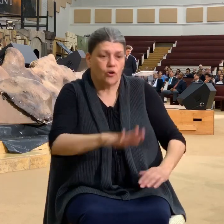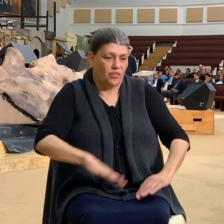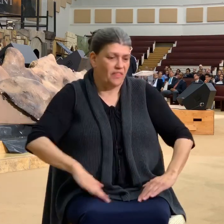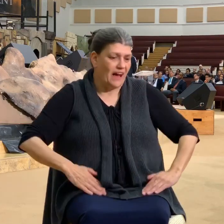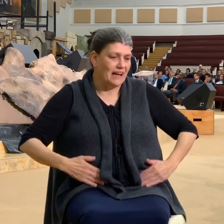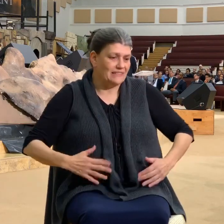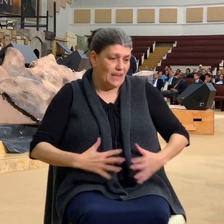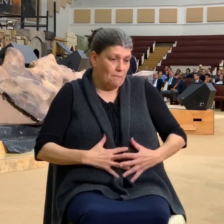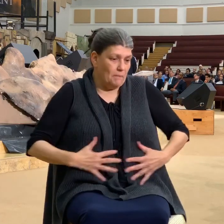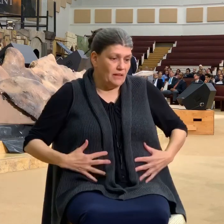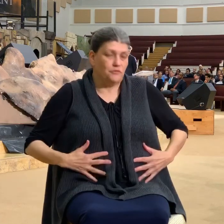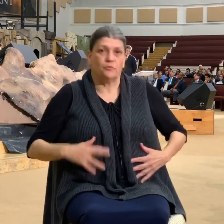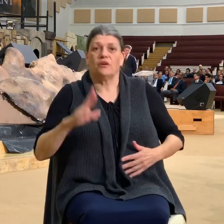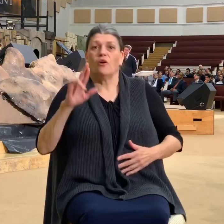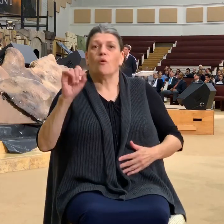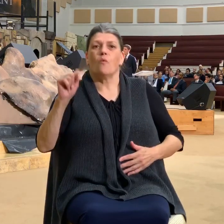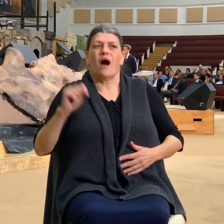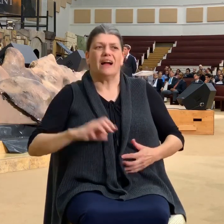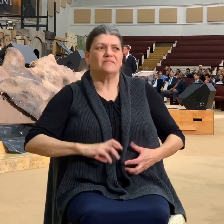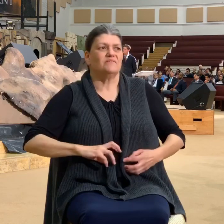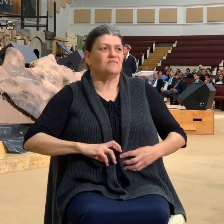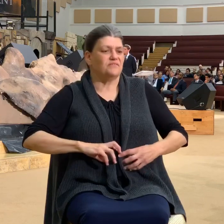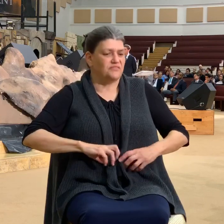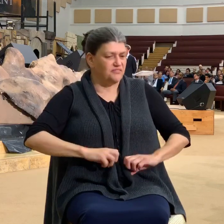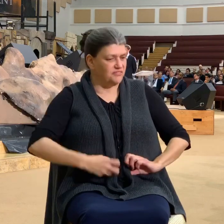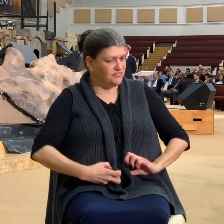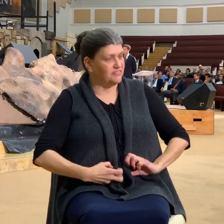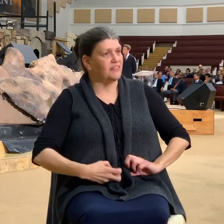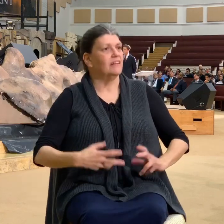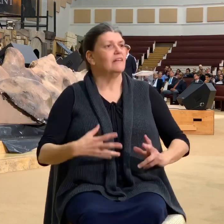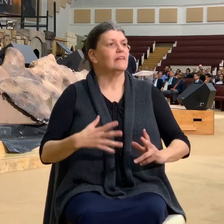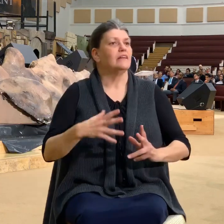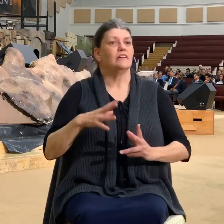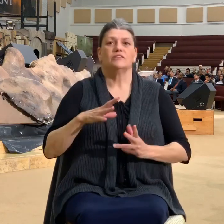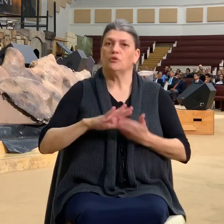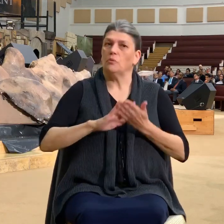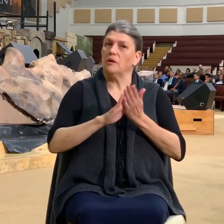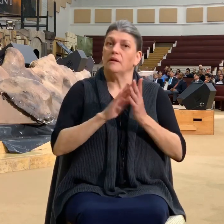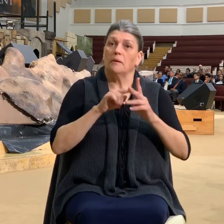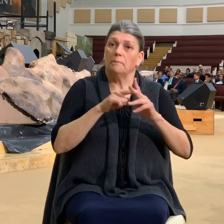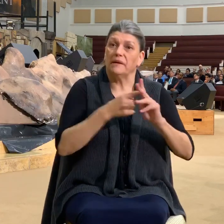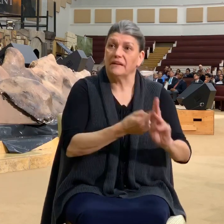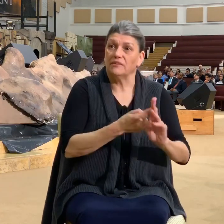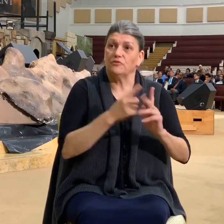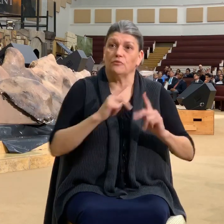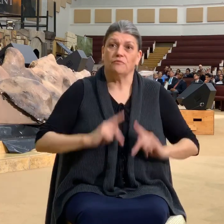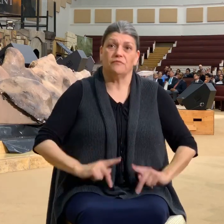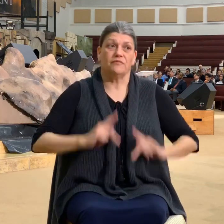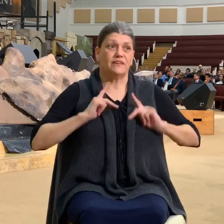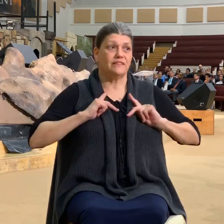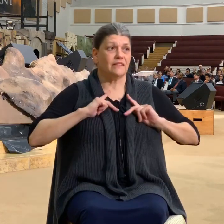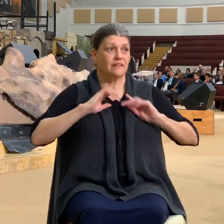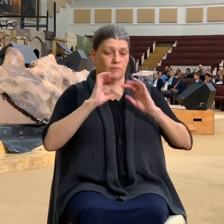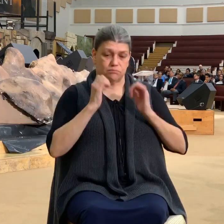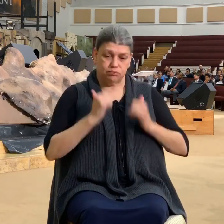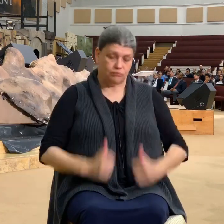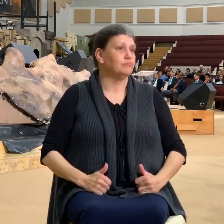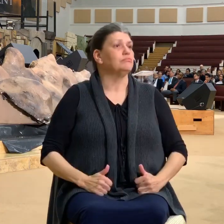belly would rot. Speaking of her reproductive organs, she would begin to physically